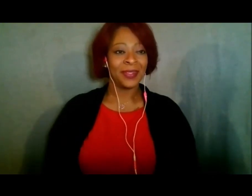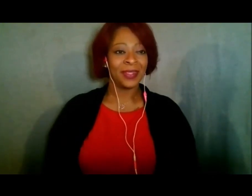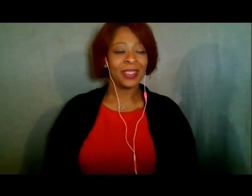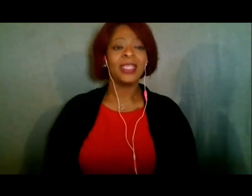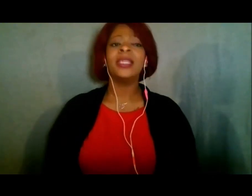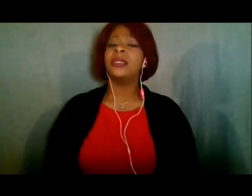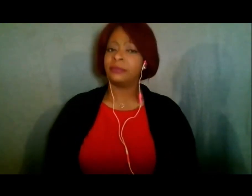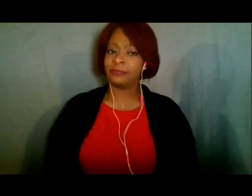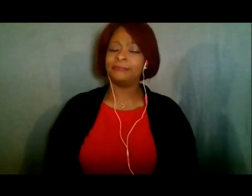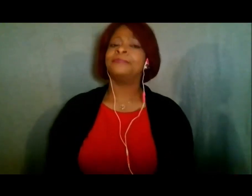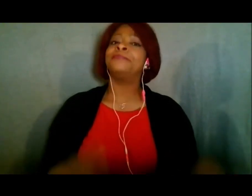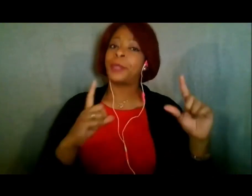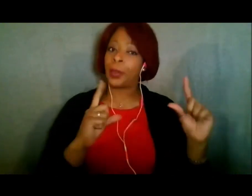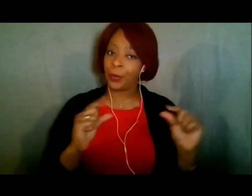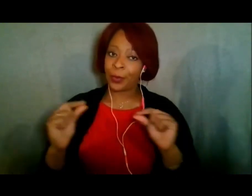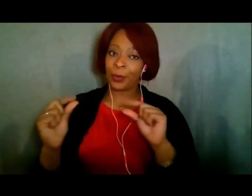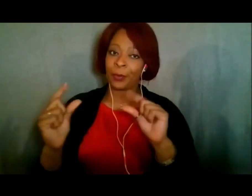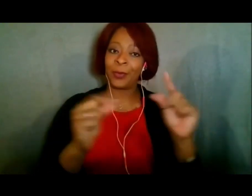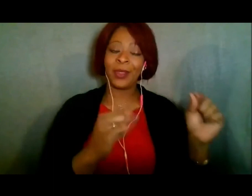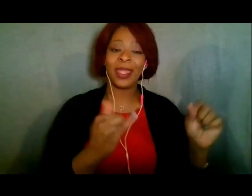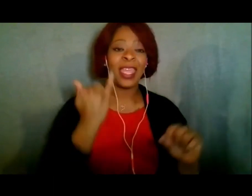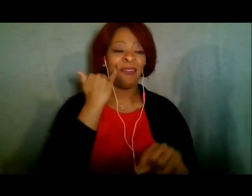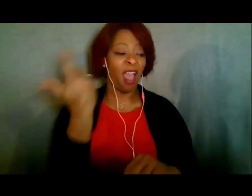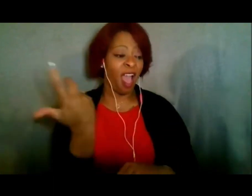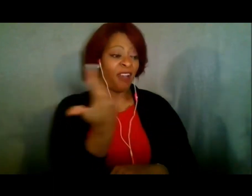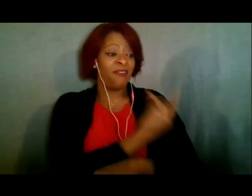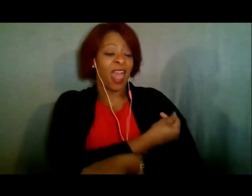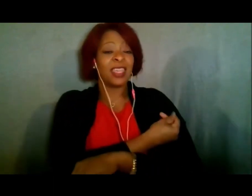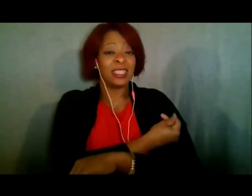There have been some rumors that if you get this vaccine,